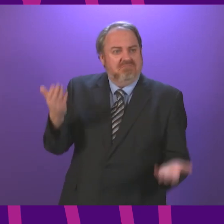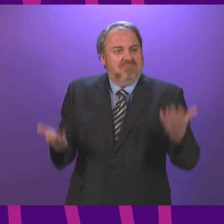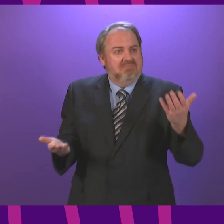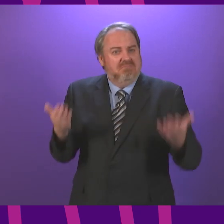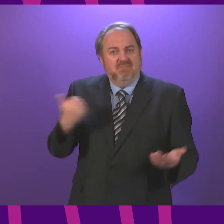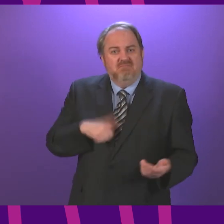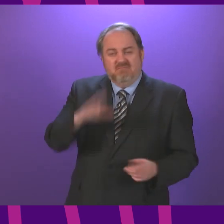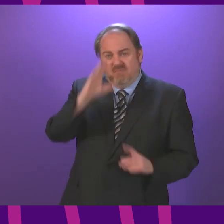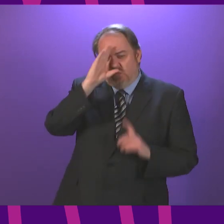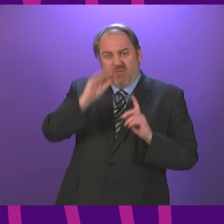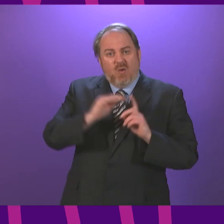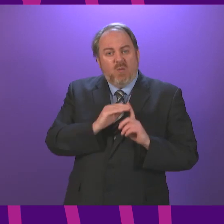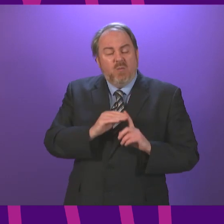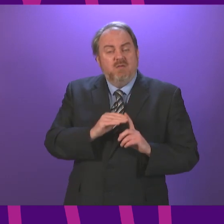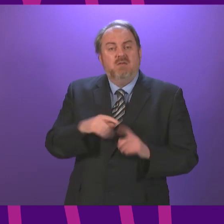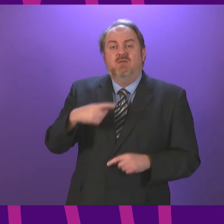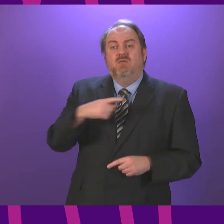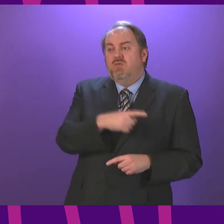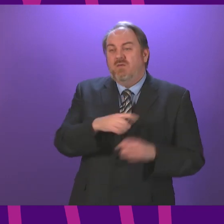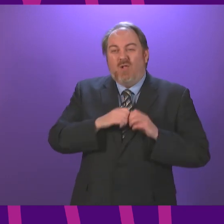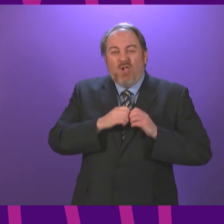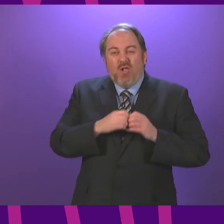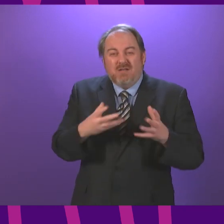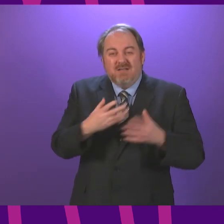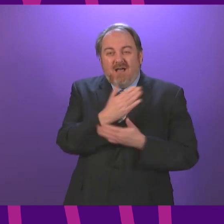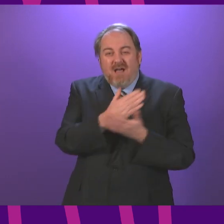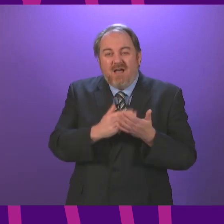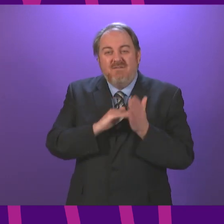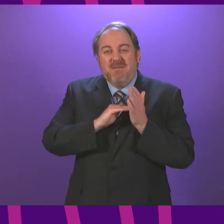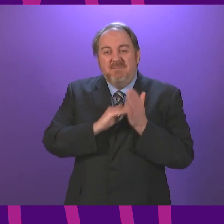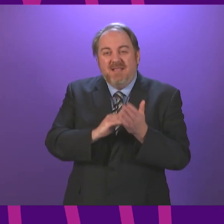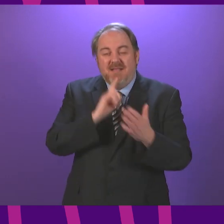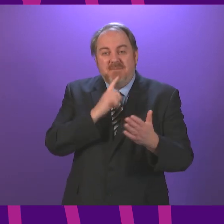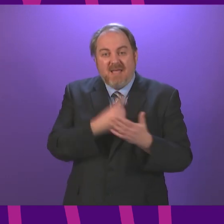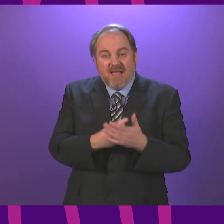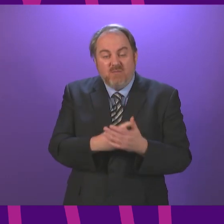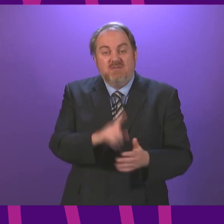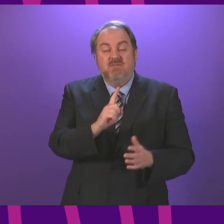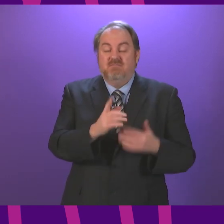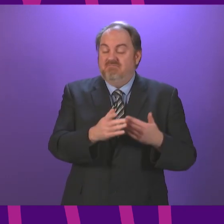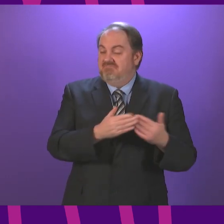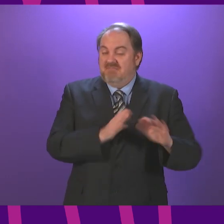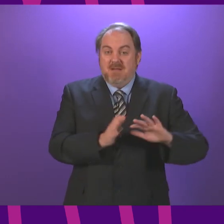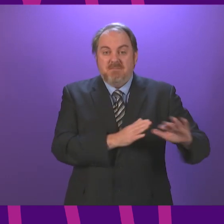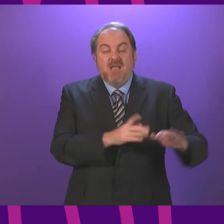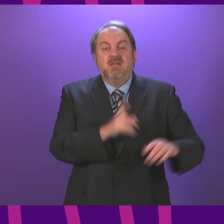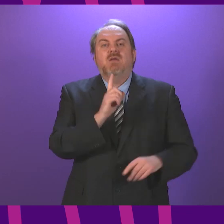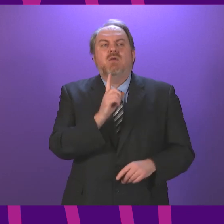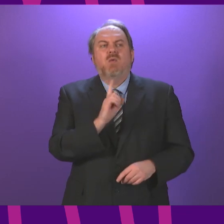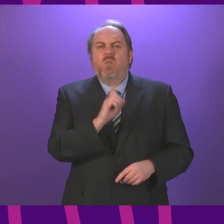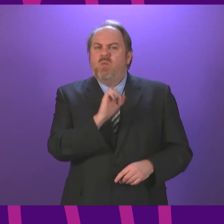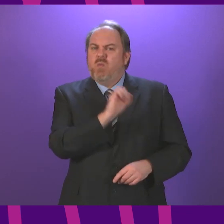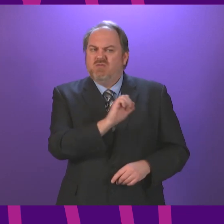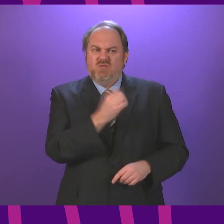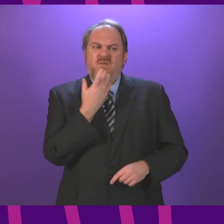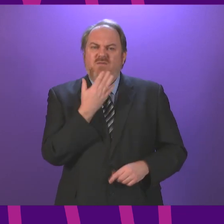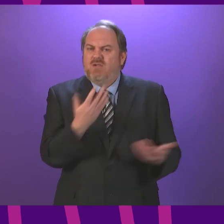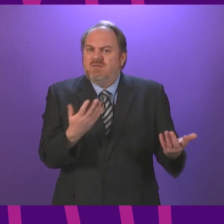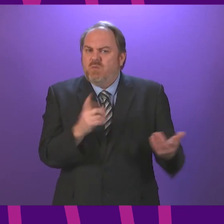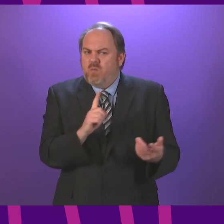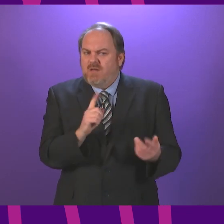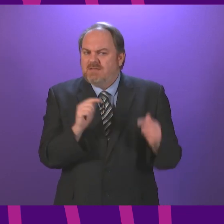minister was at fault for losing more than half a million pounds of taxpayers' money. The argument is only about how much she's to blame for. And there's no argument